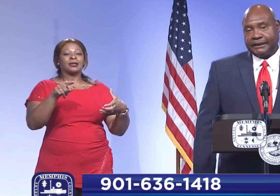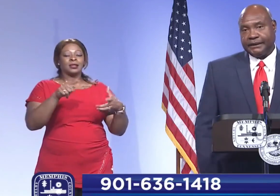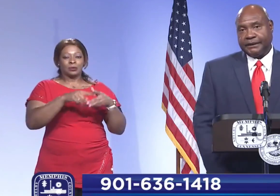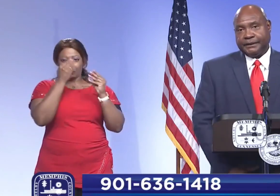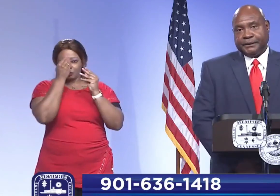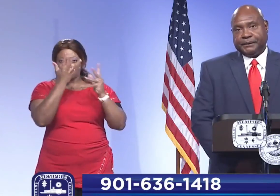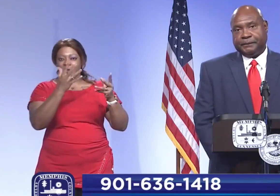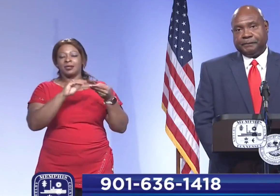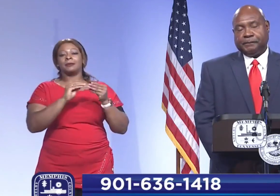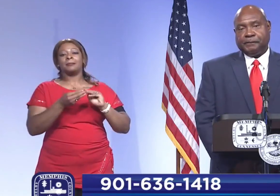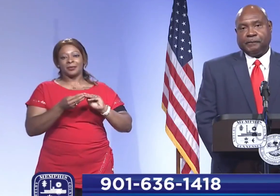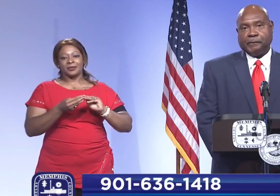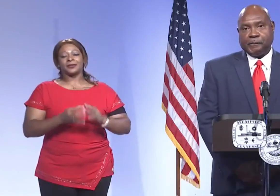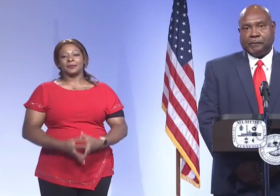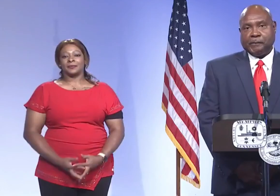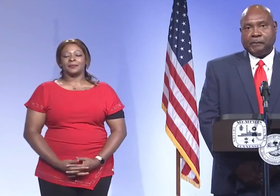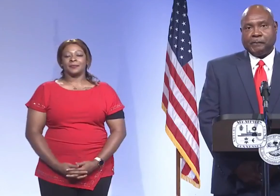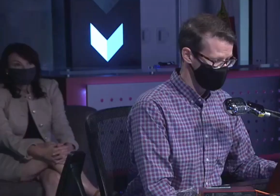date.